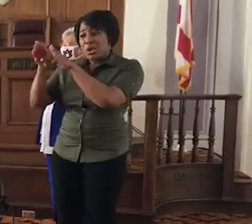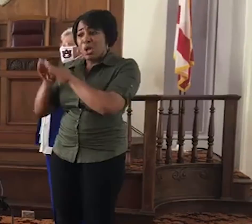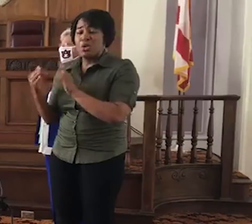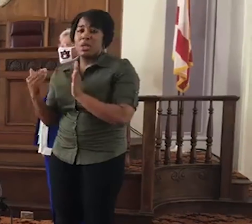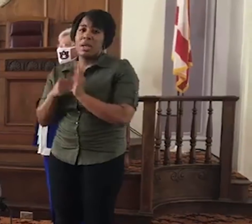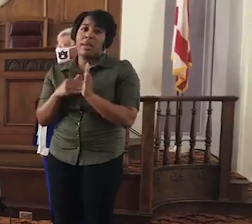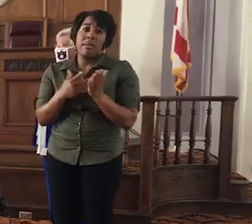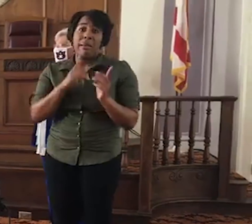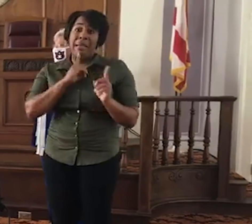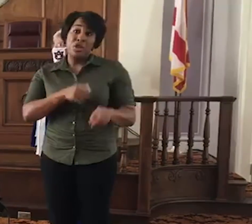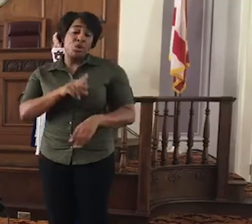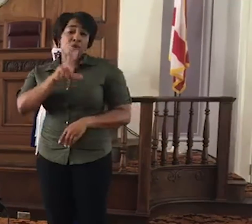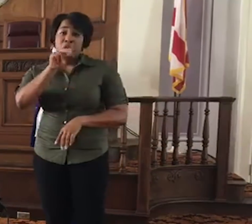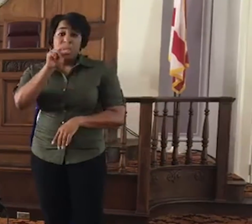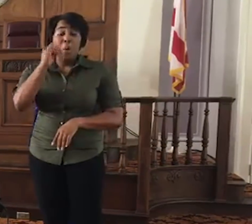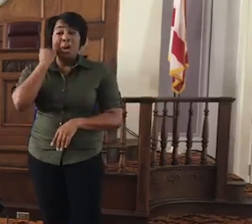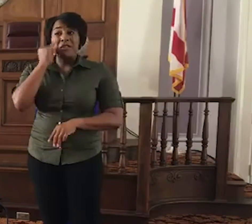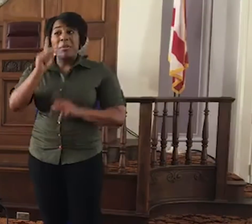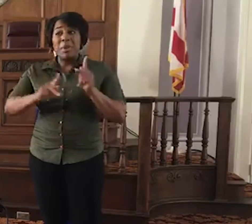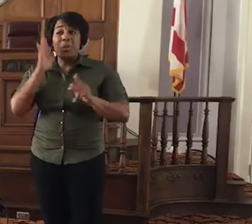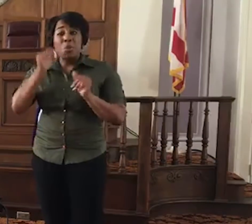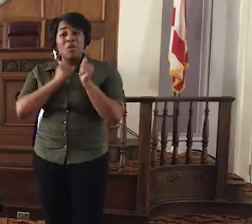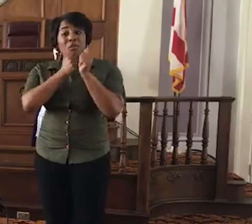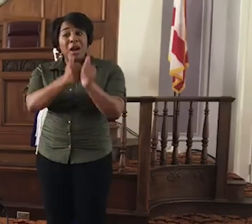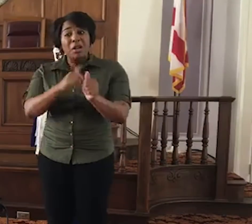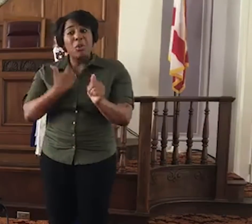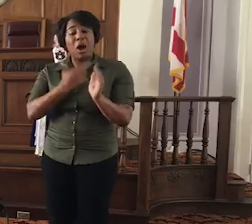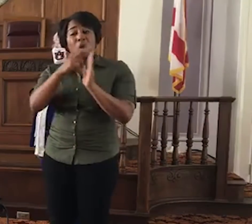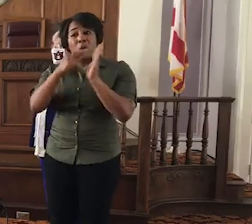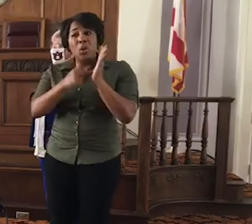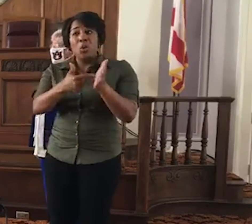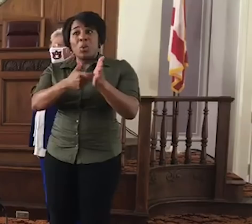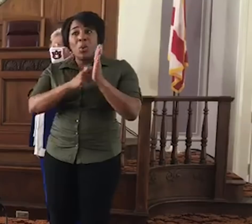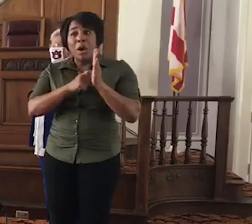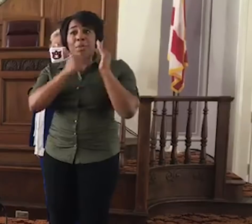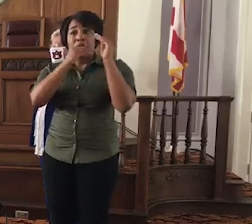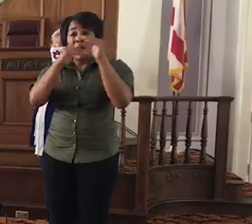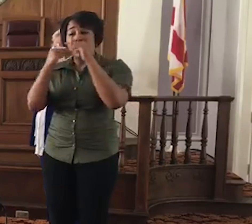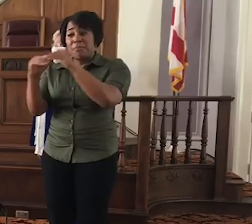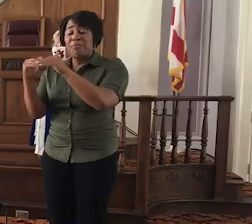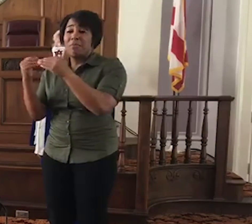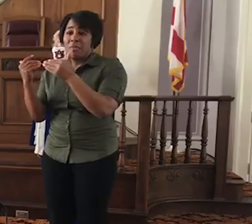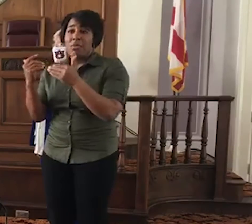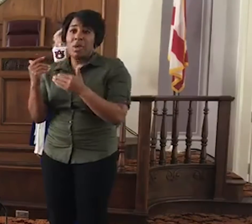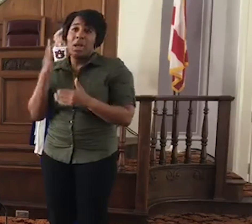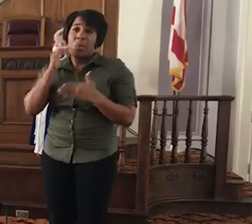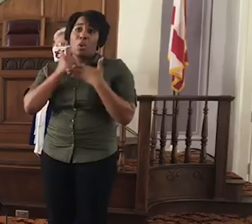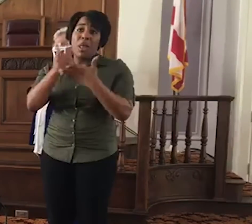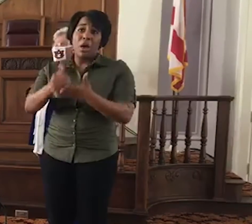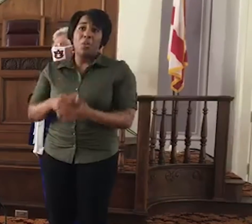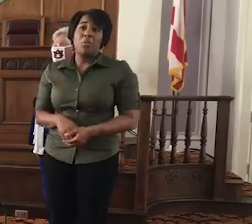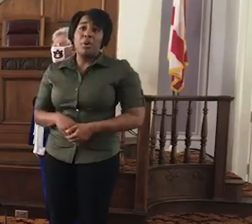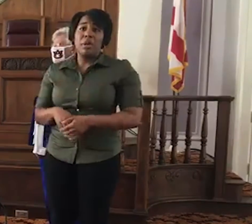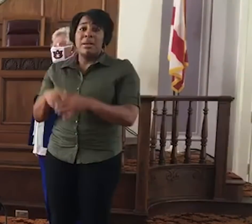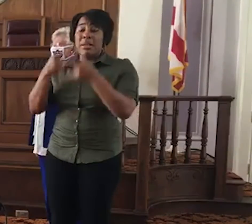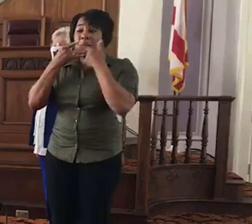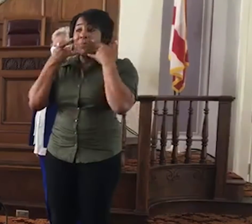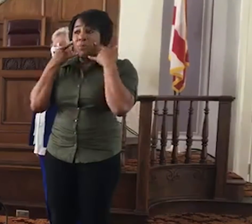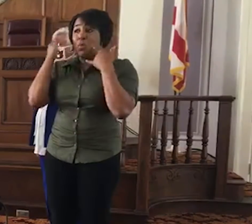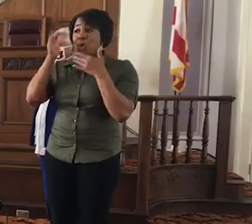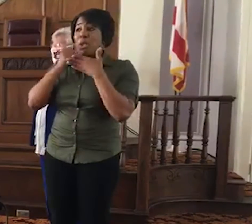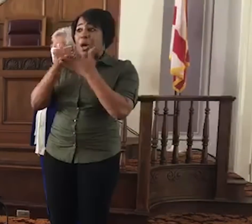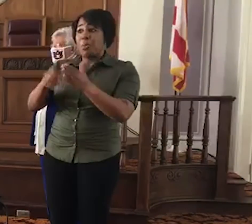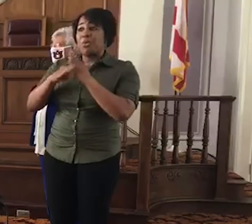will cooperate with the orders that we have in place. Face coverings or masks will prevent disease